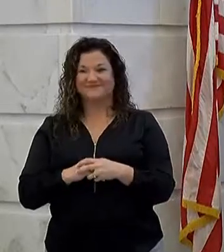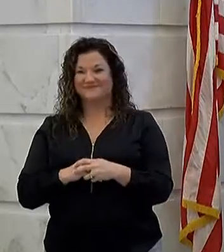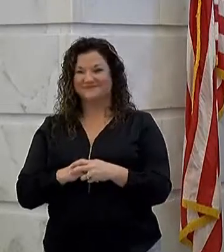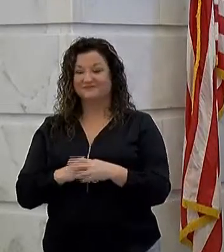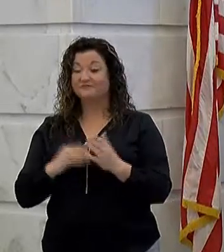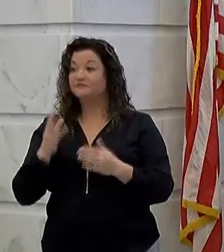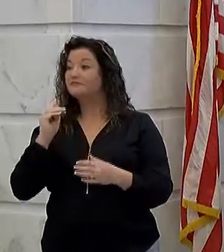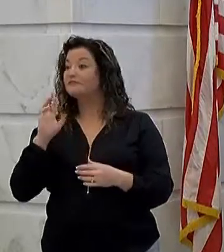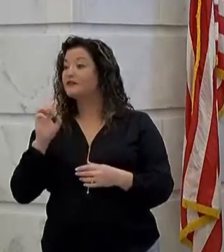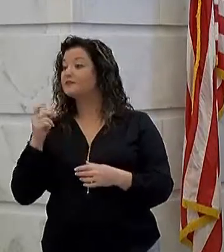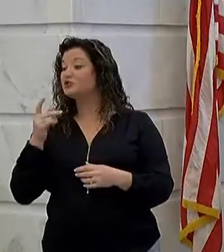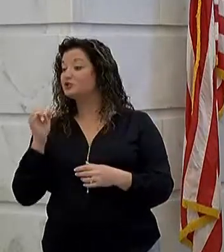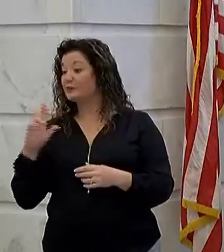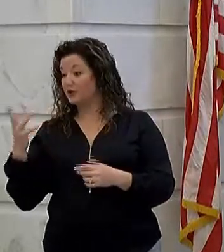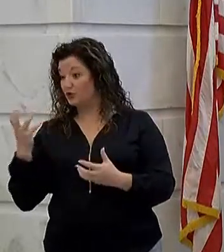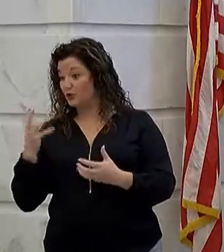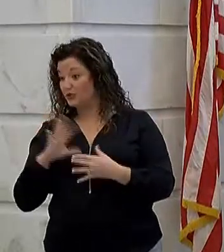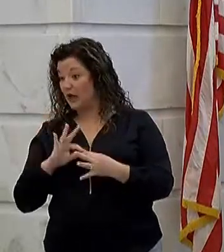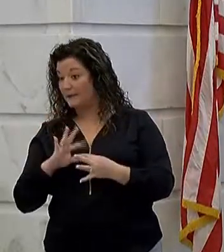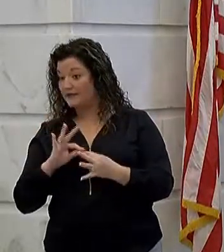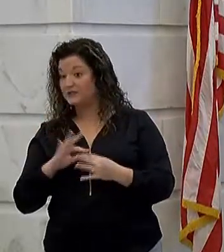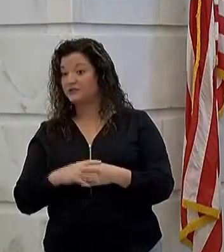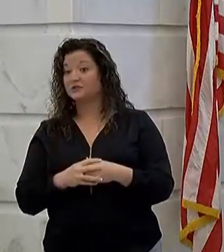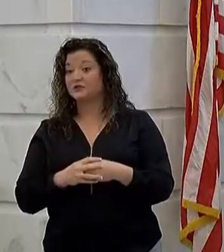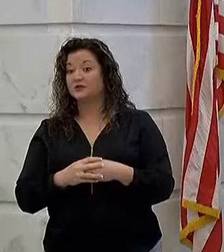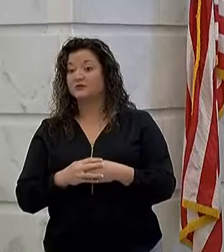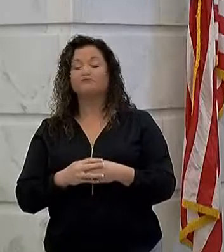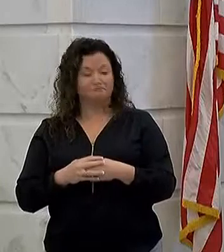Mr. Speaker, did you want to comment?